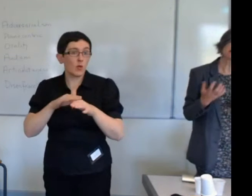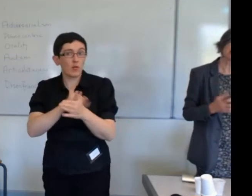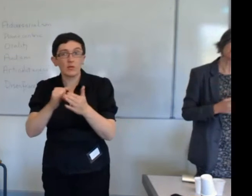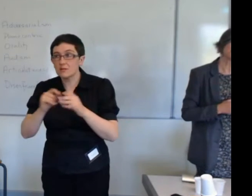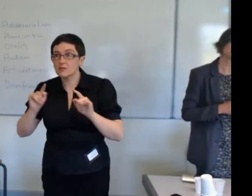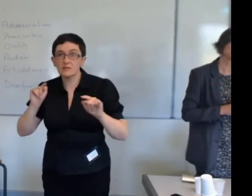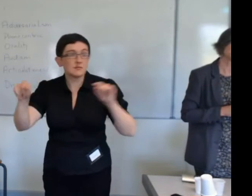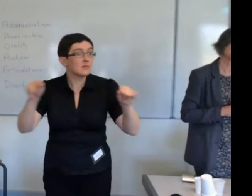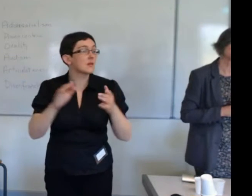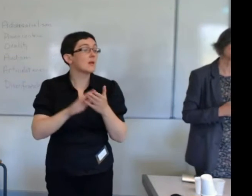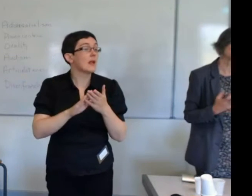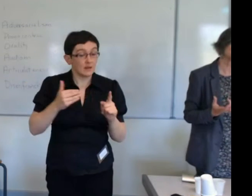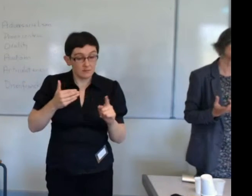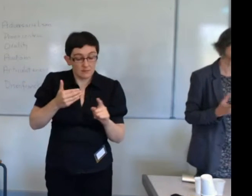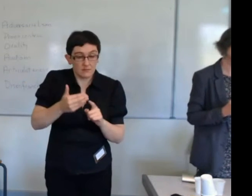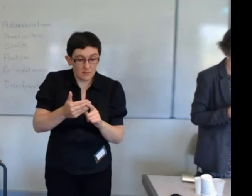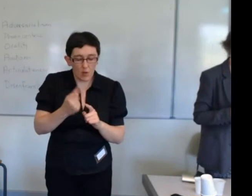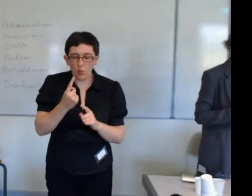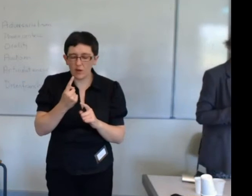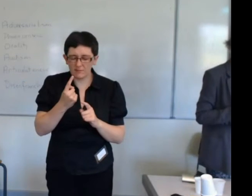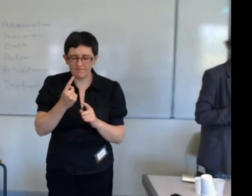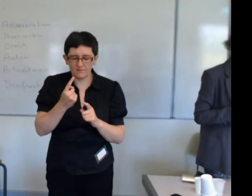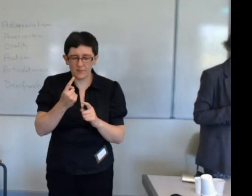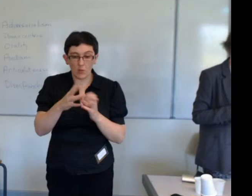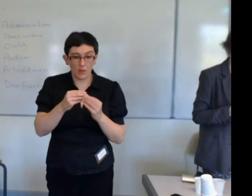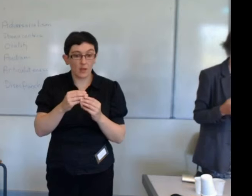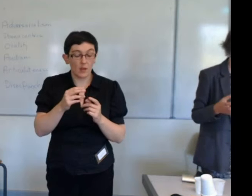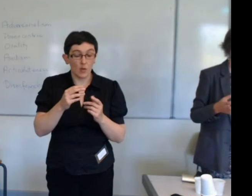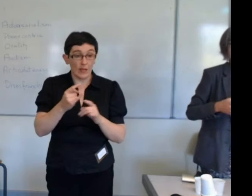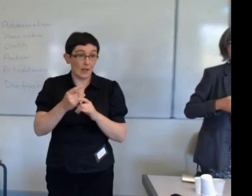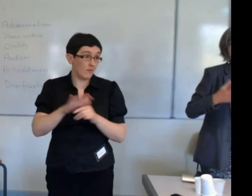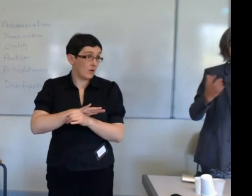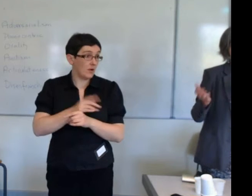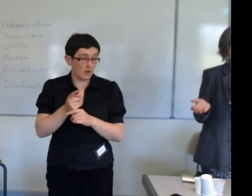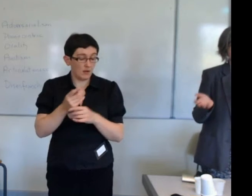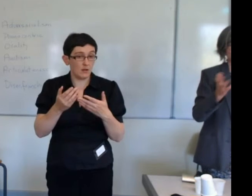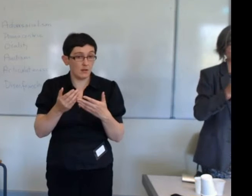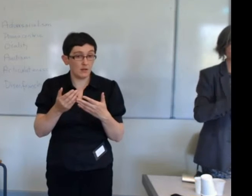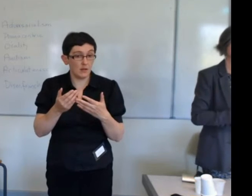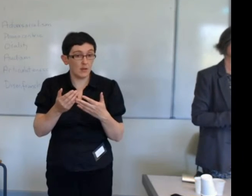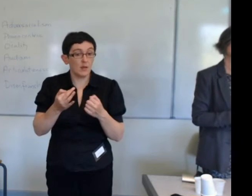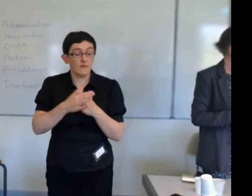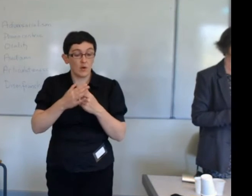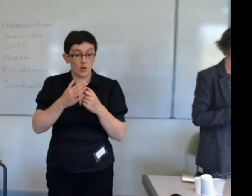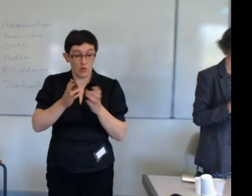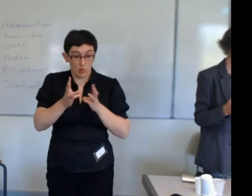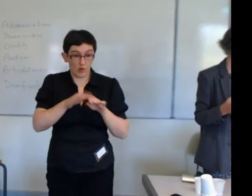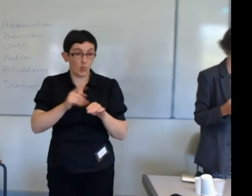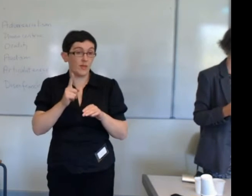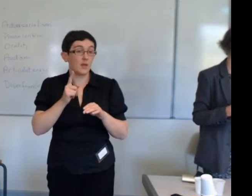meantime, I suppose there was one particular thing that we found that was really helpful when it came to the work that we did with the Irish Deaf Women's Group, who are